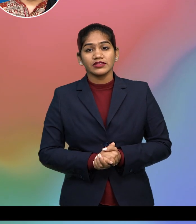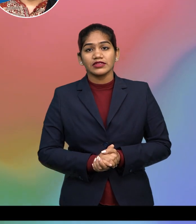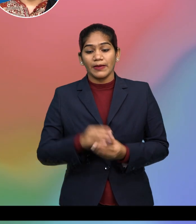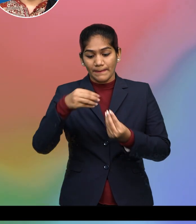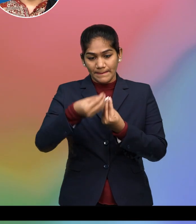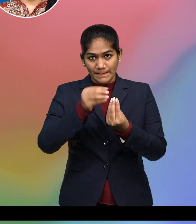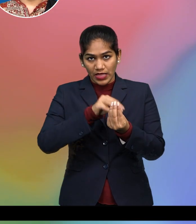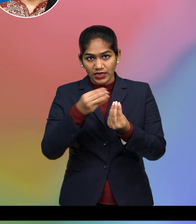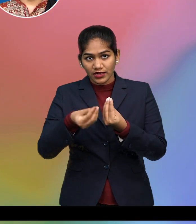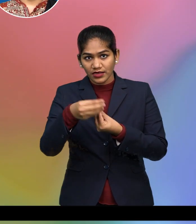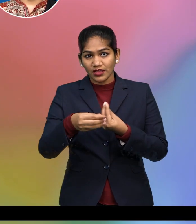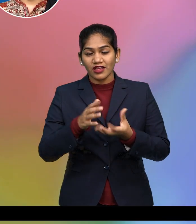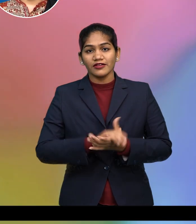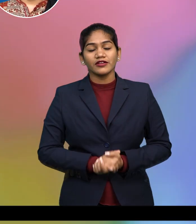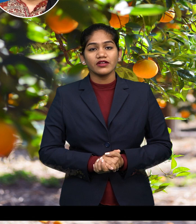banana,